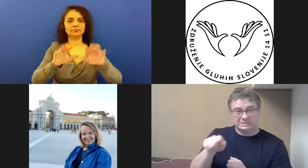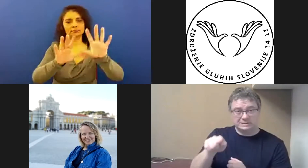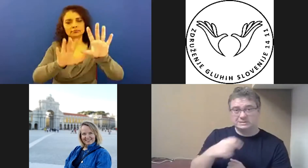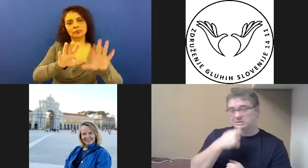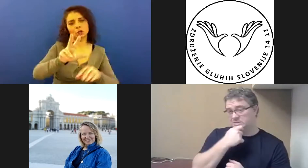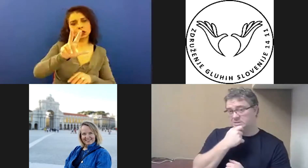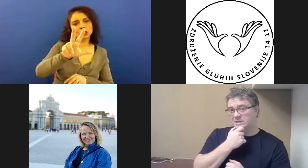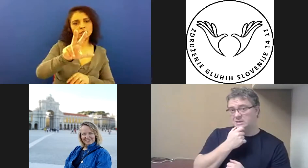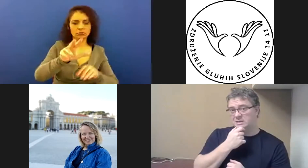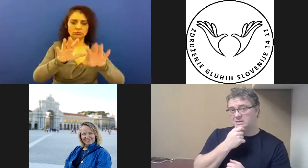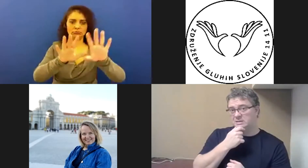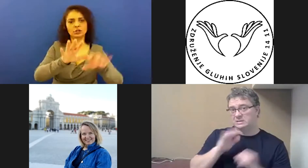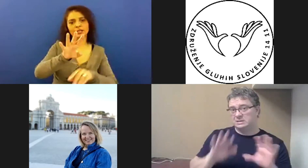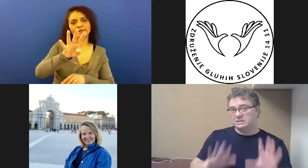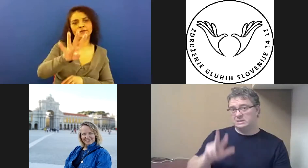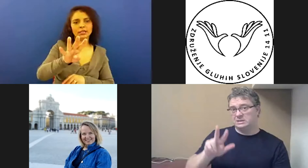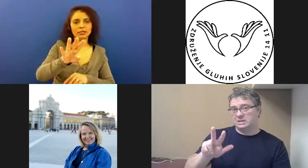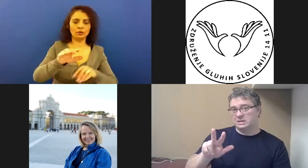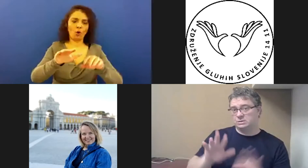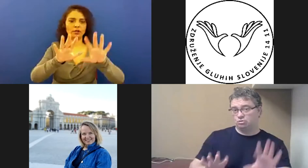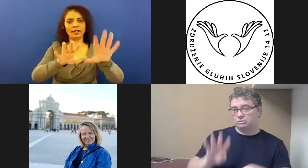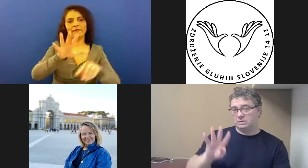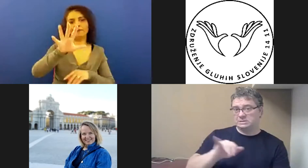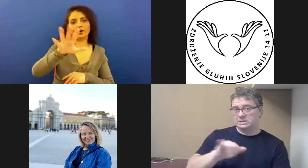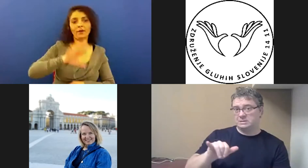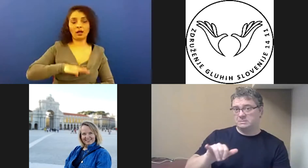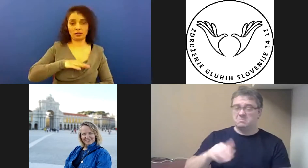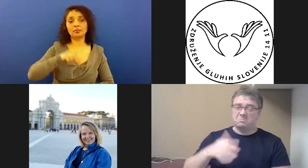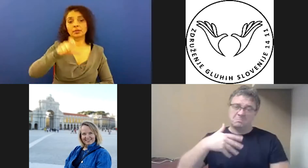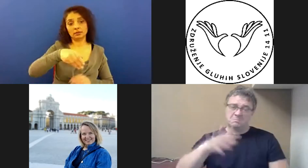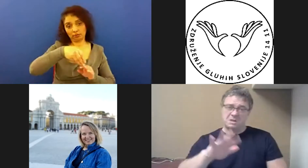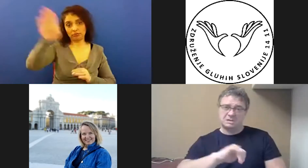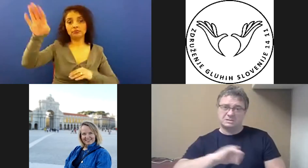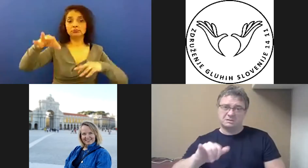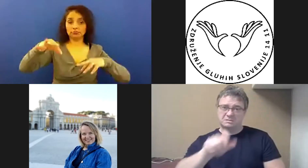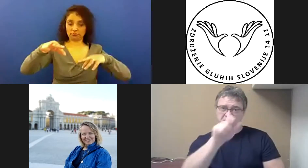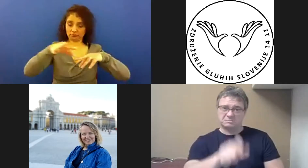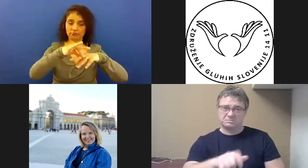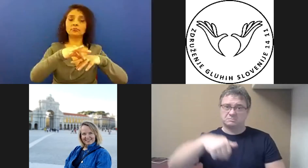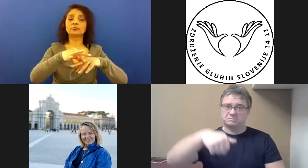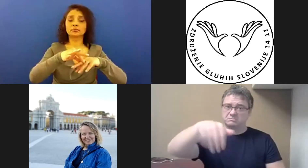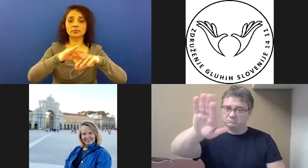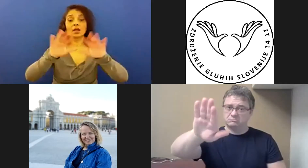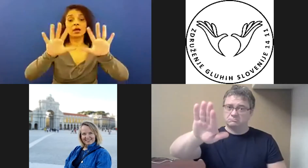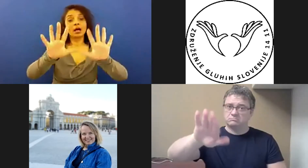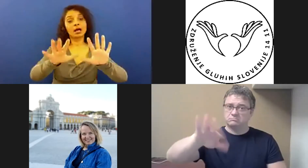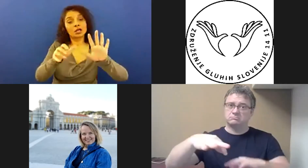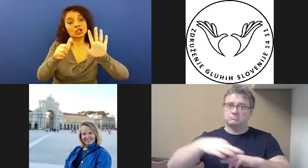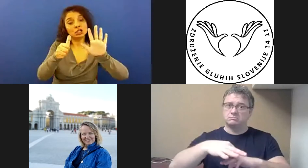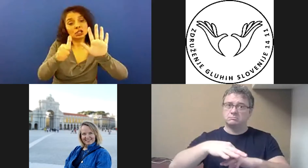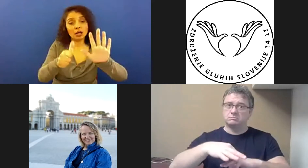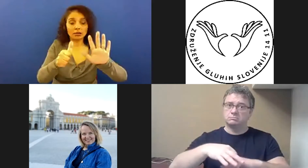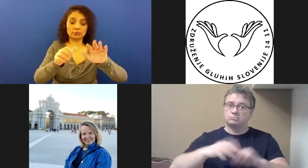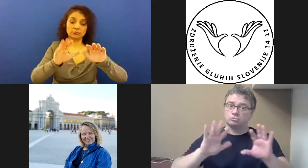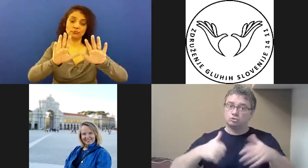Because girls are supposed to get married in my culture at age 13, 14,